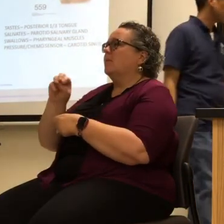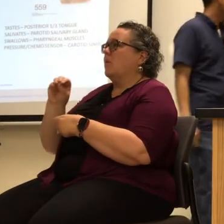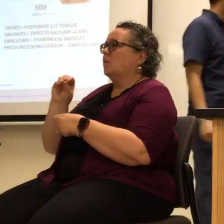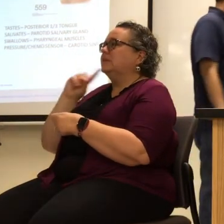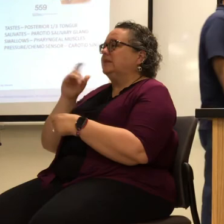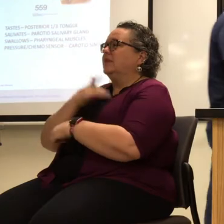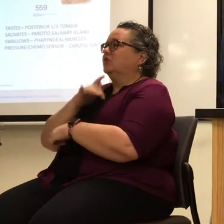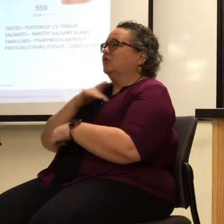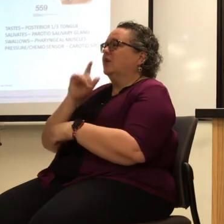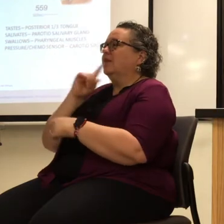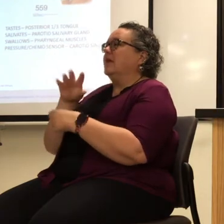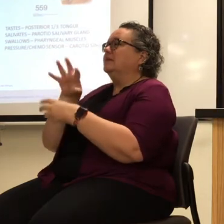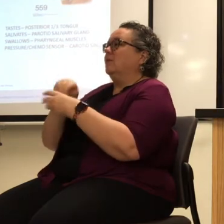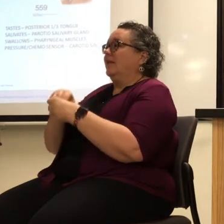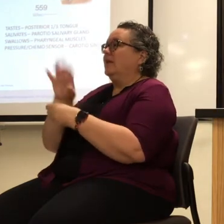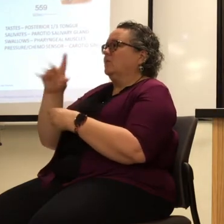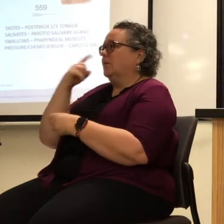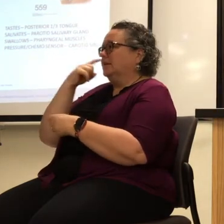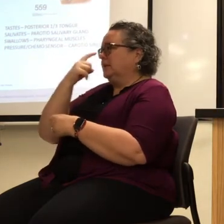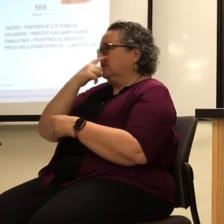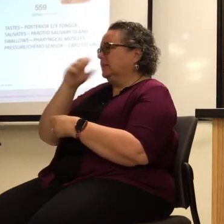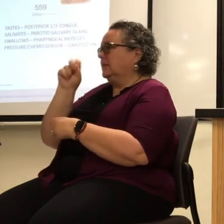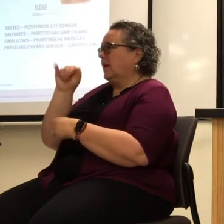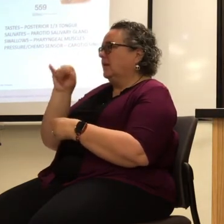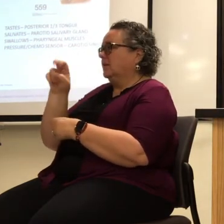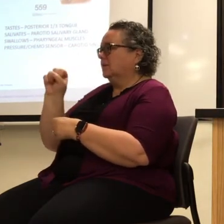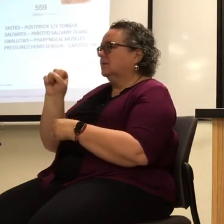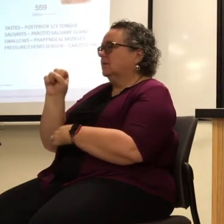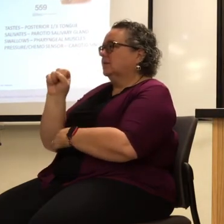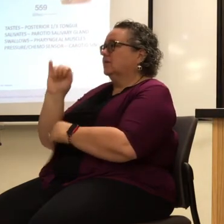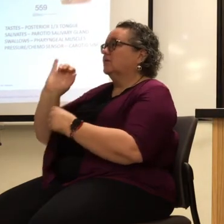sinus. So it's a pressure